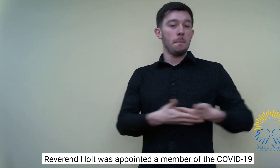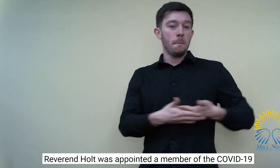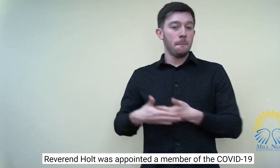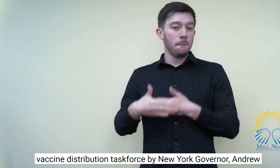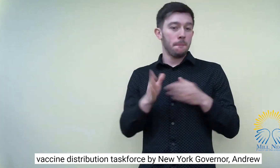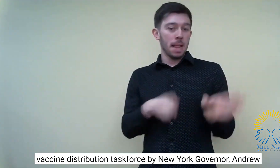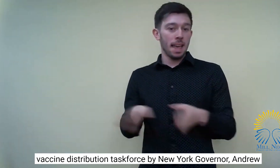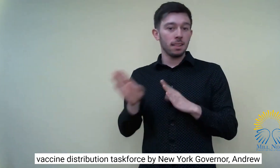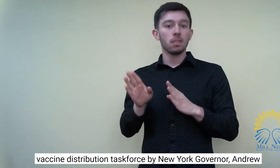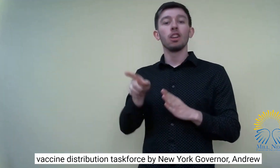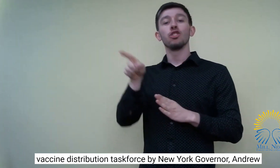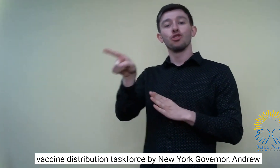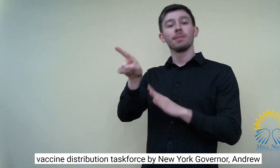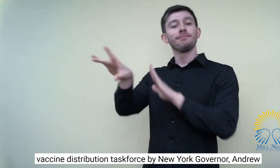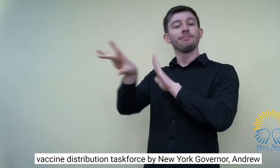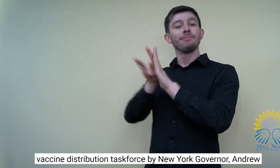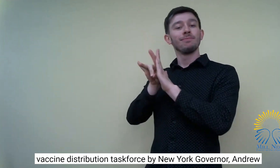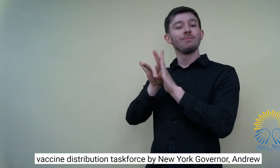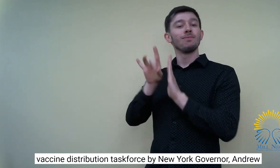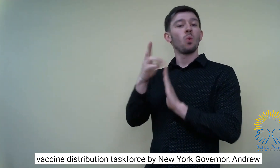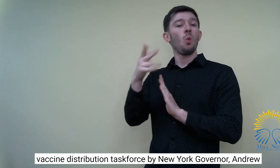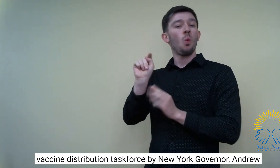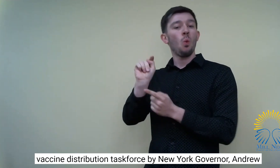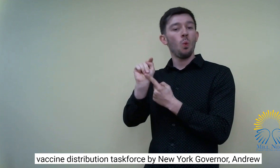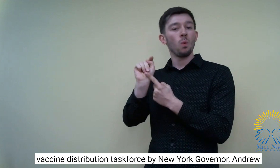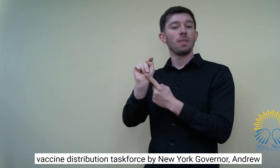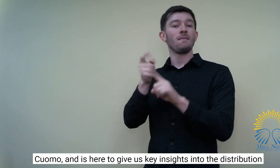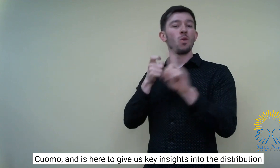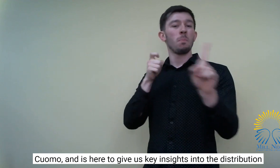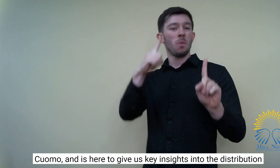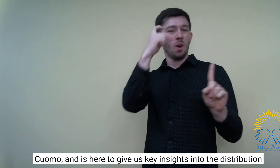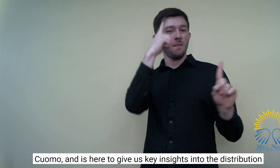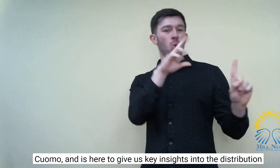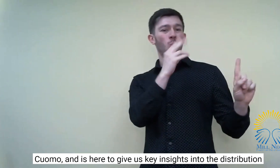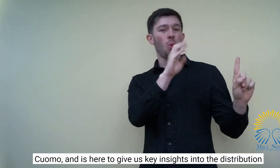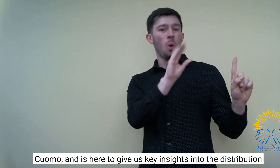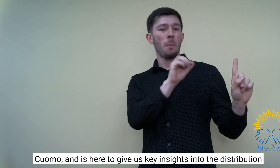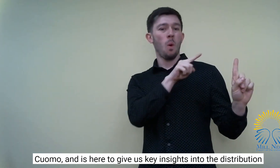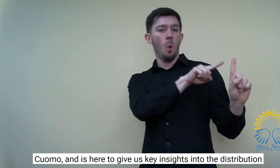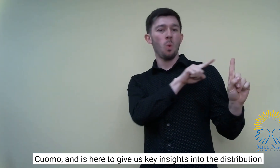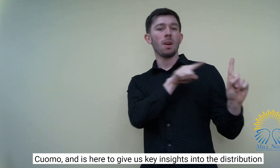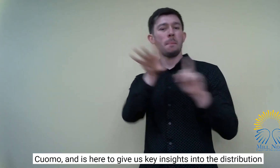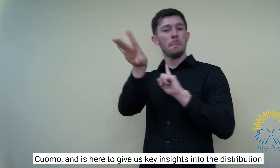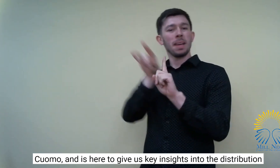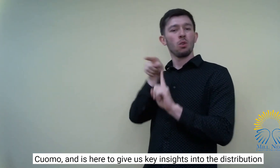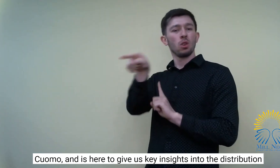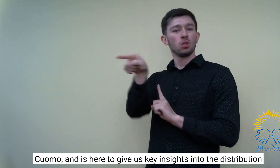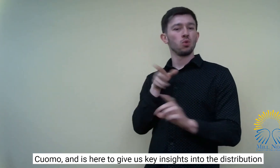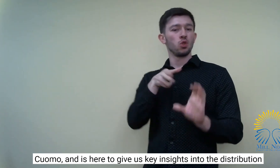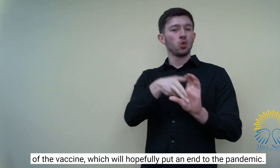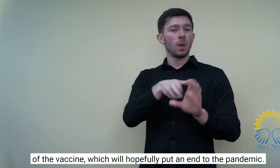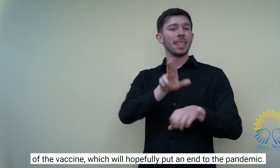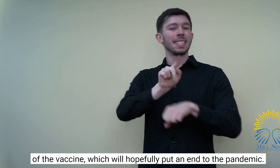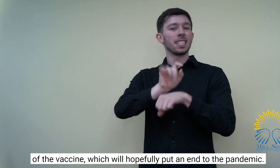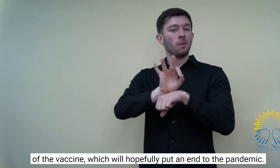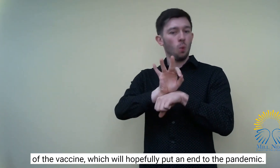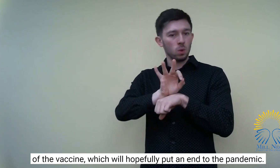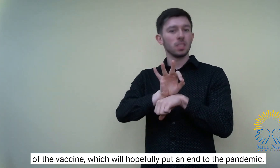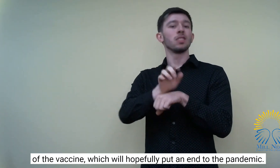COVID-19 Vaccine Distribution Task Force by New York Governor Andrew Cuomo and is here to give us key insights into the distribution of the vaccine, which will hopefully